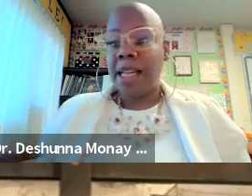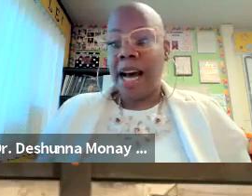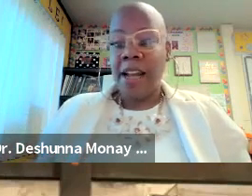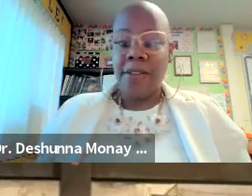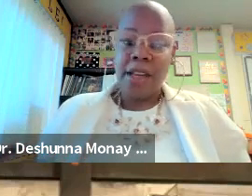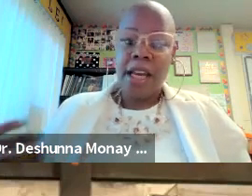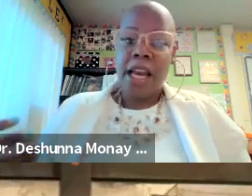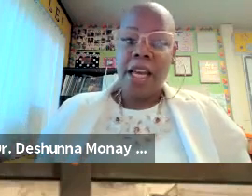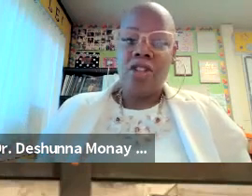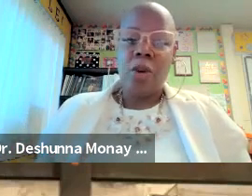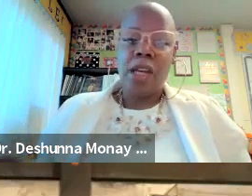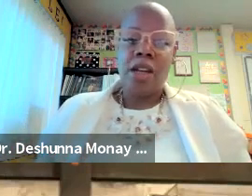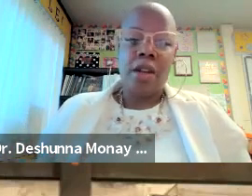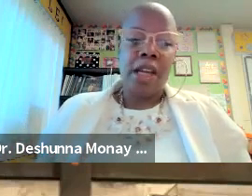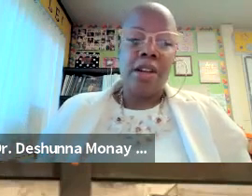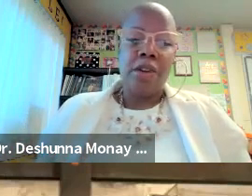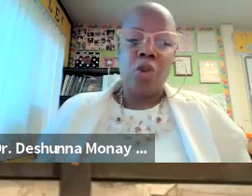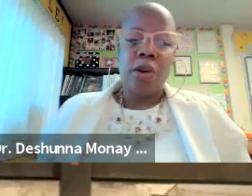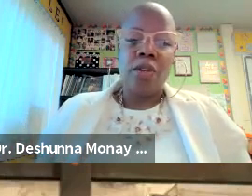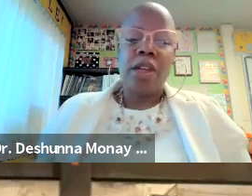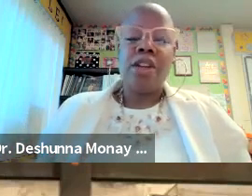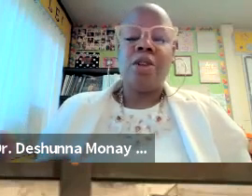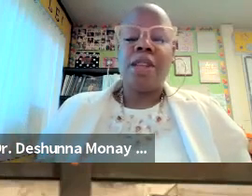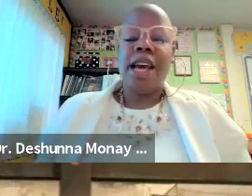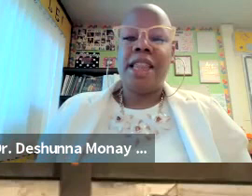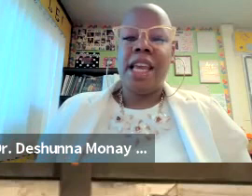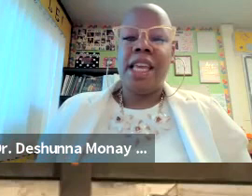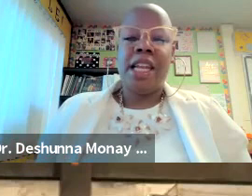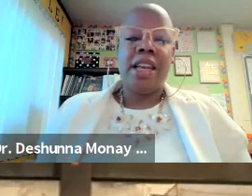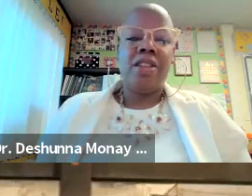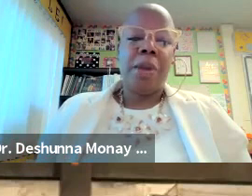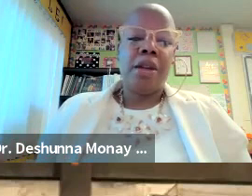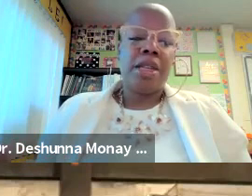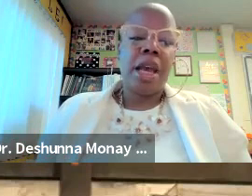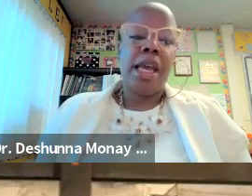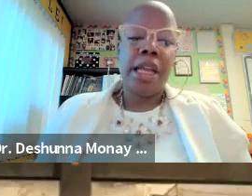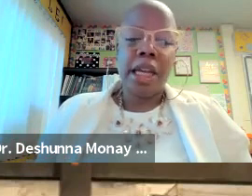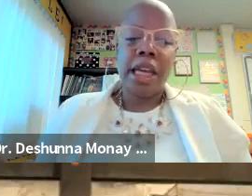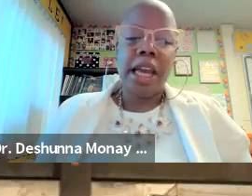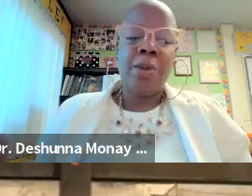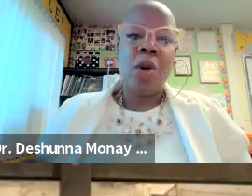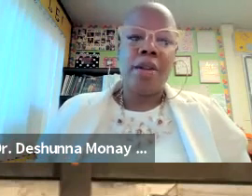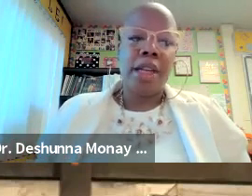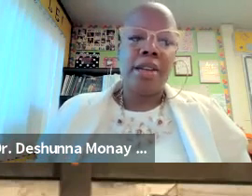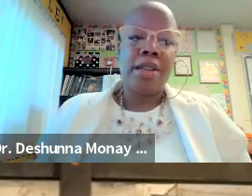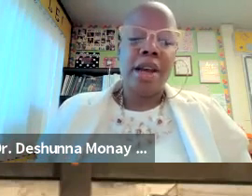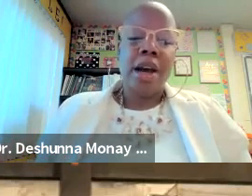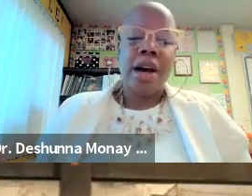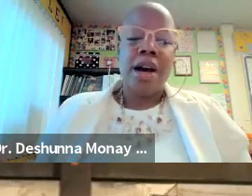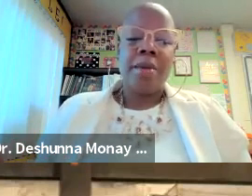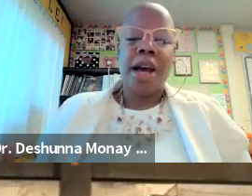speak life and to individuals so that they can experience healing and